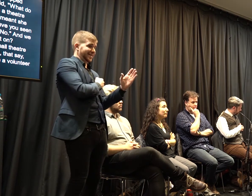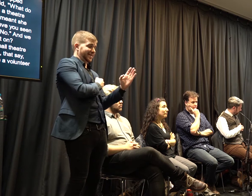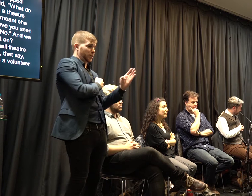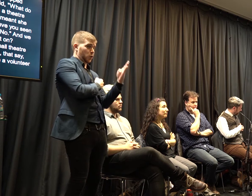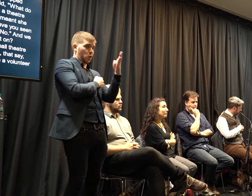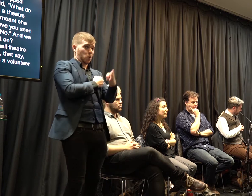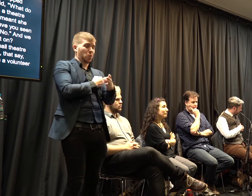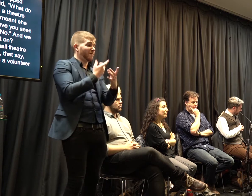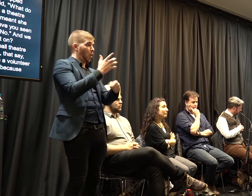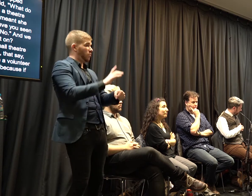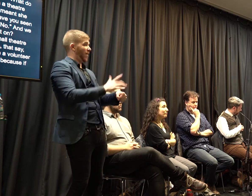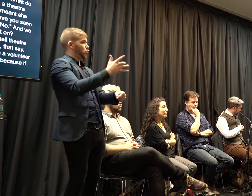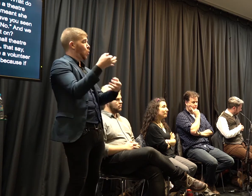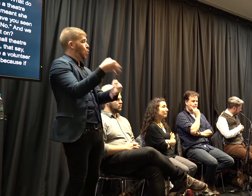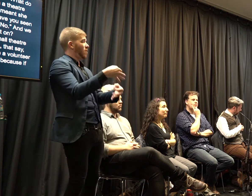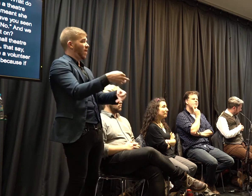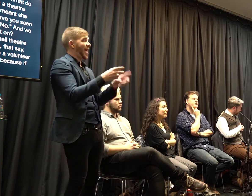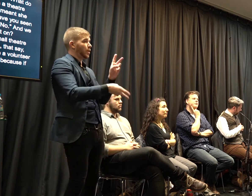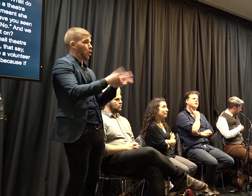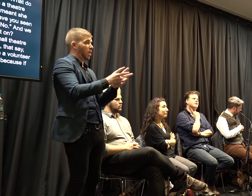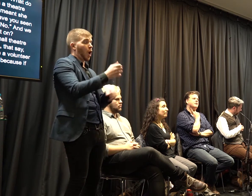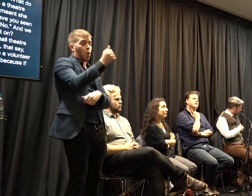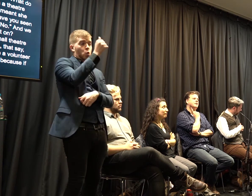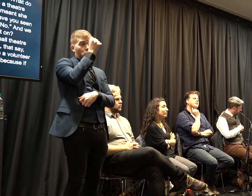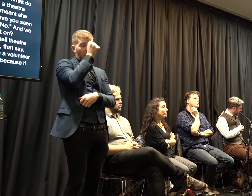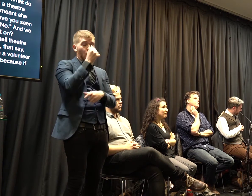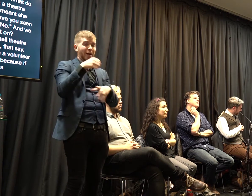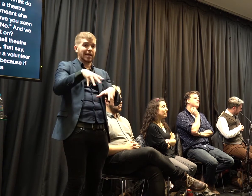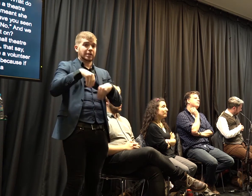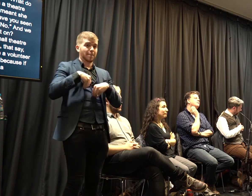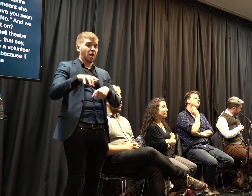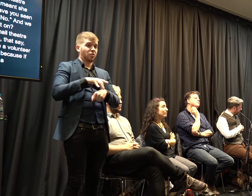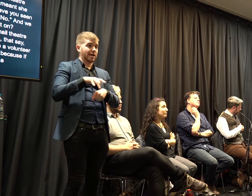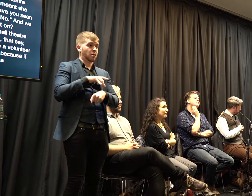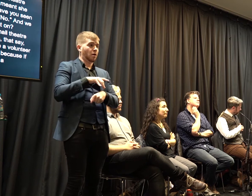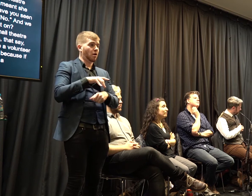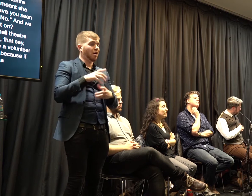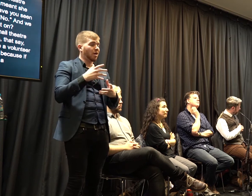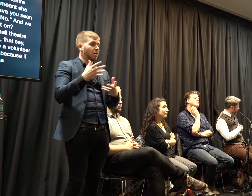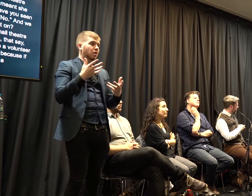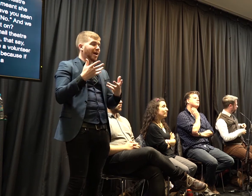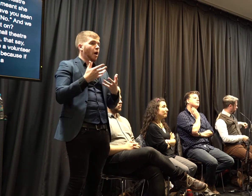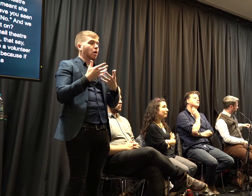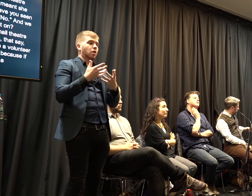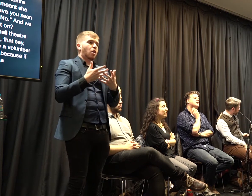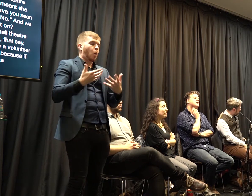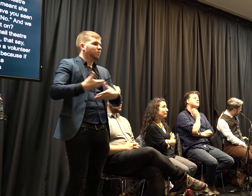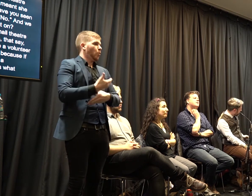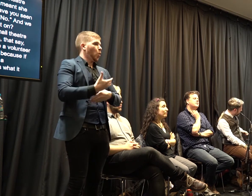you're a professional qualified interpreter that knows what it is to take on theatre, it's worth something because it's a lot of work.